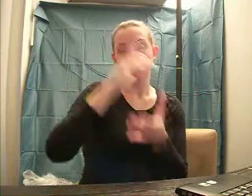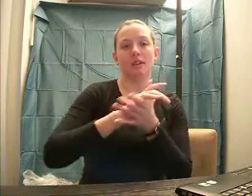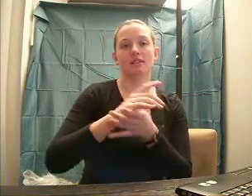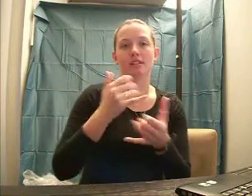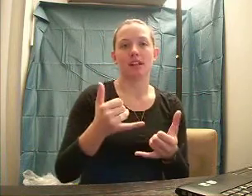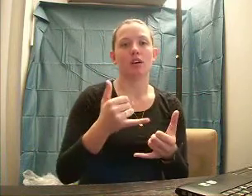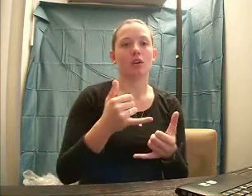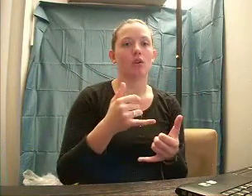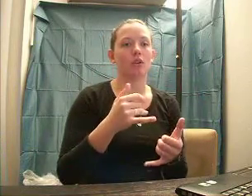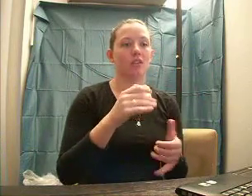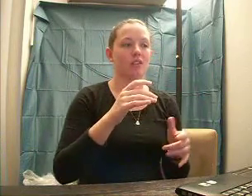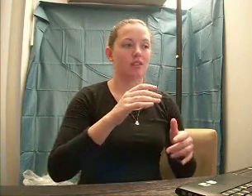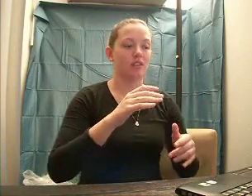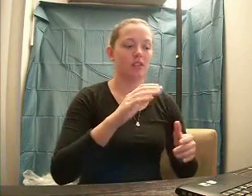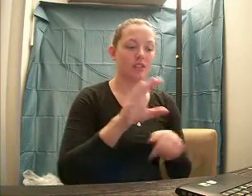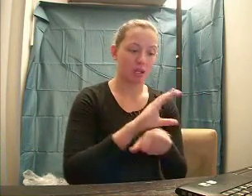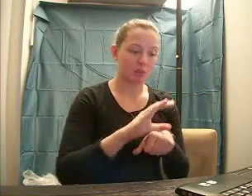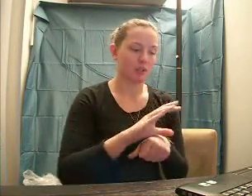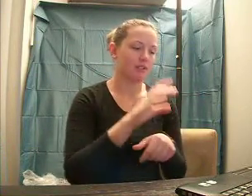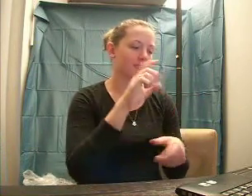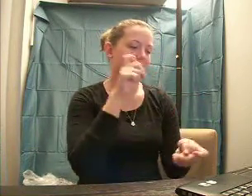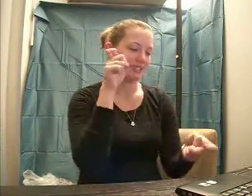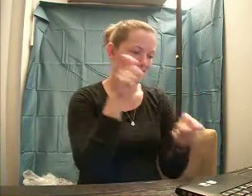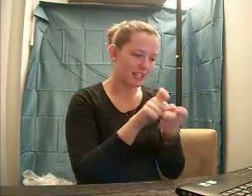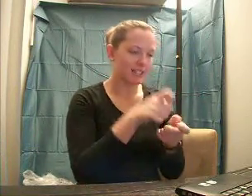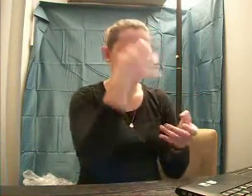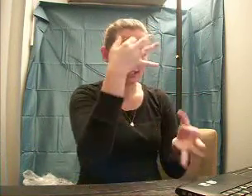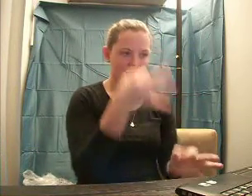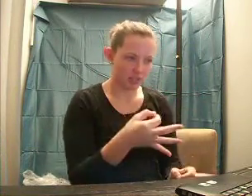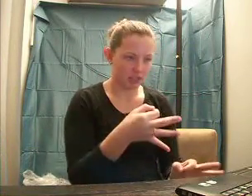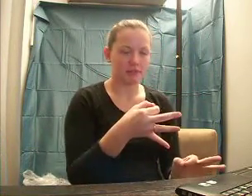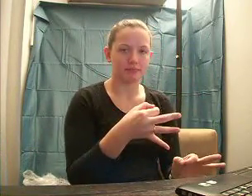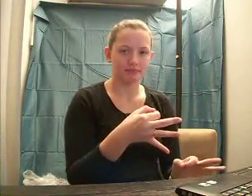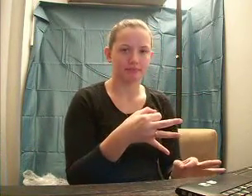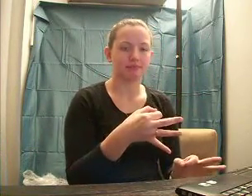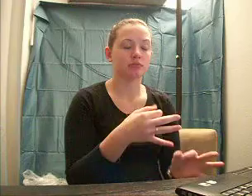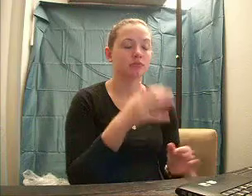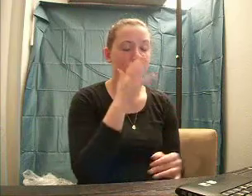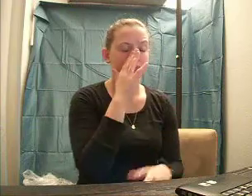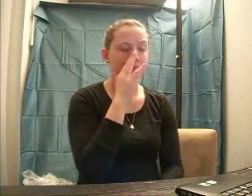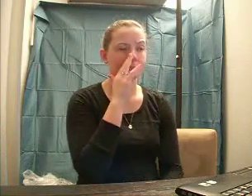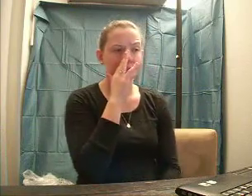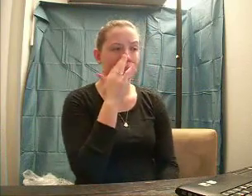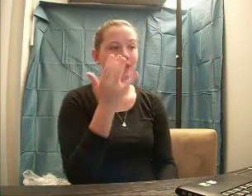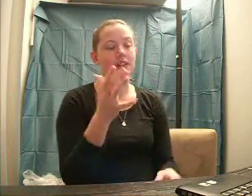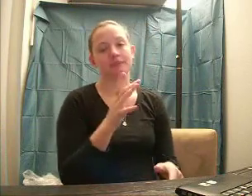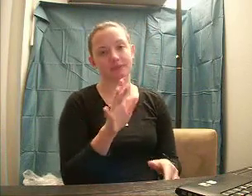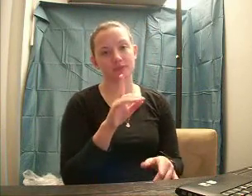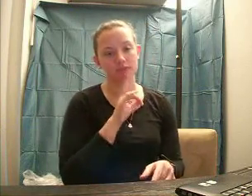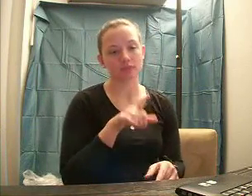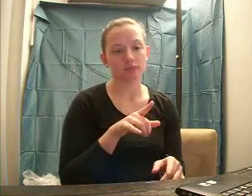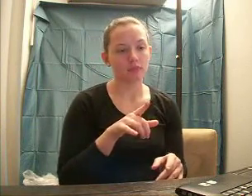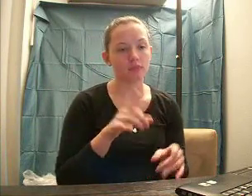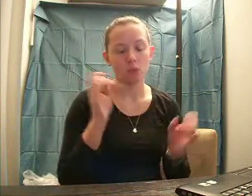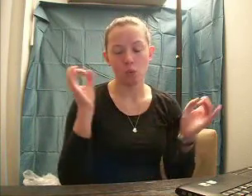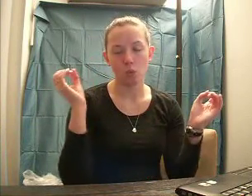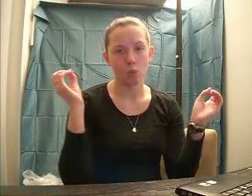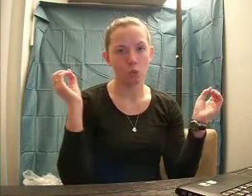precise predictions and subtracting them off from the sensation. Now, I have to admit, these are the worst studies my lab has ever run. Because